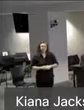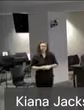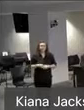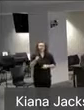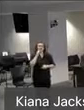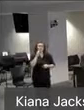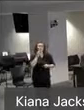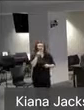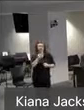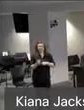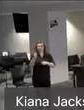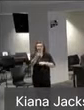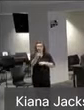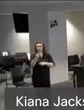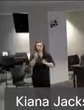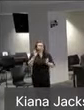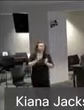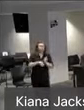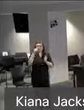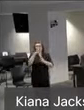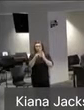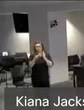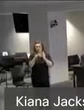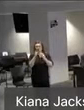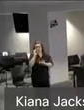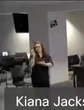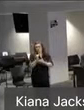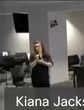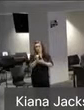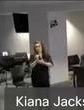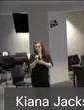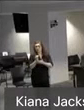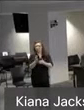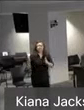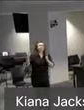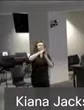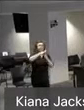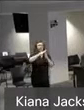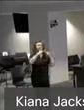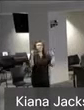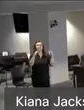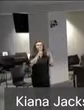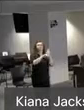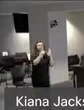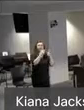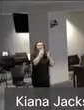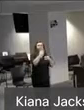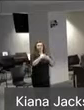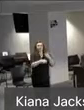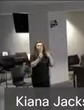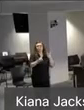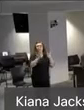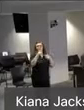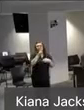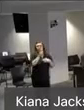the lowest cost option for the standard plan will be zero. For the premium plan, the lowest cost option offered will be